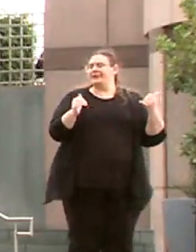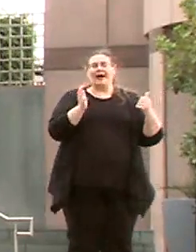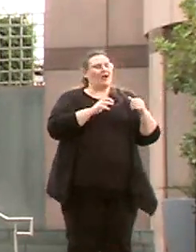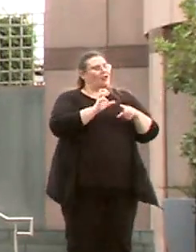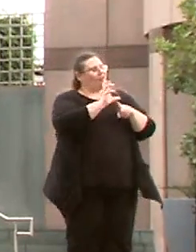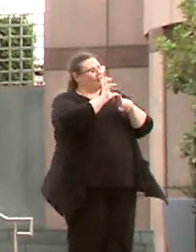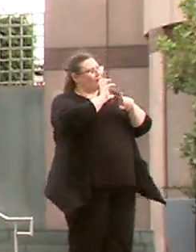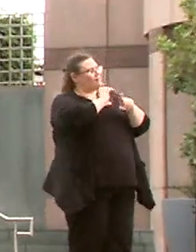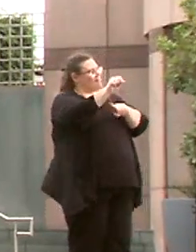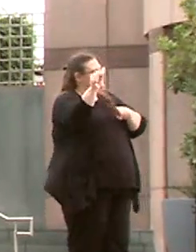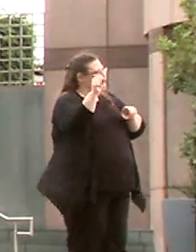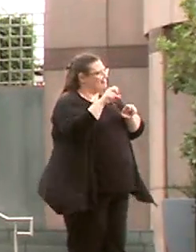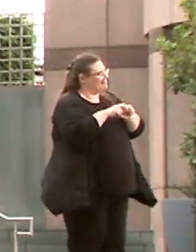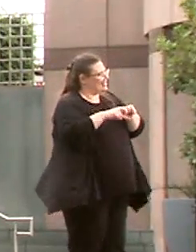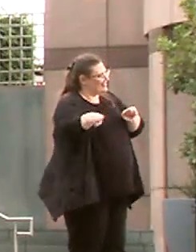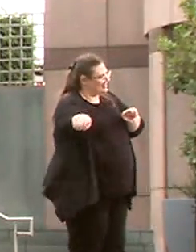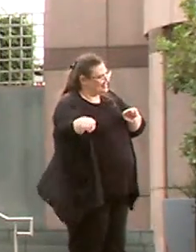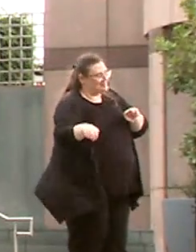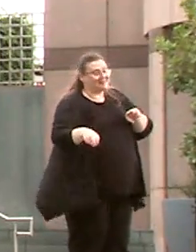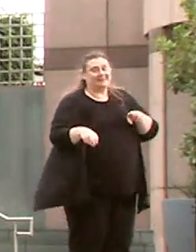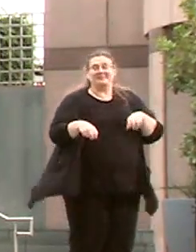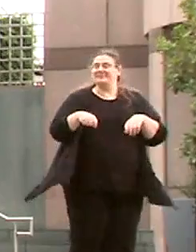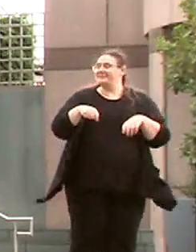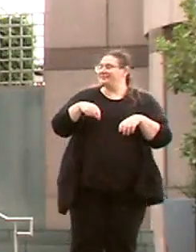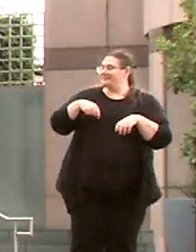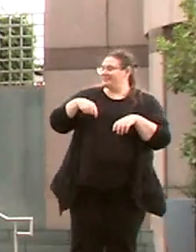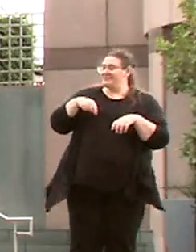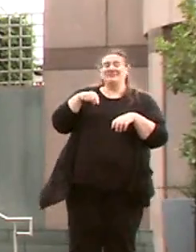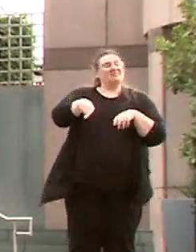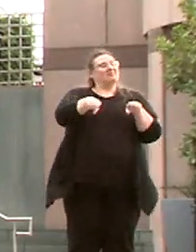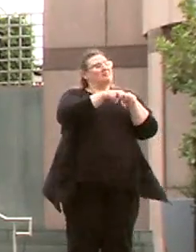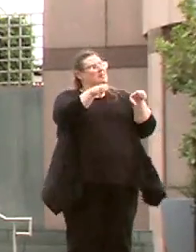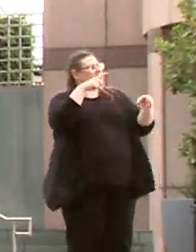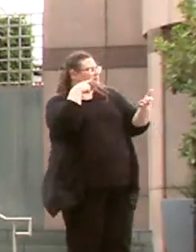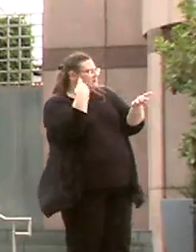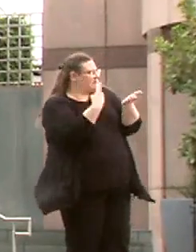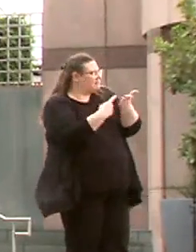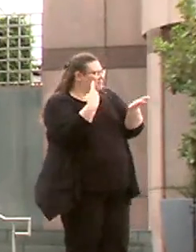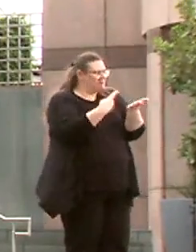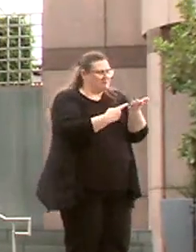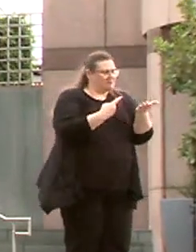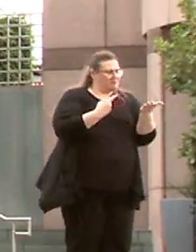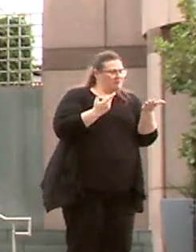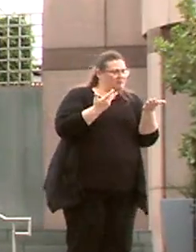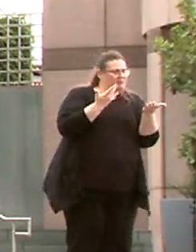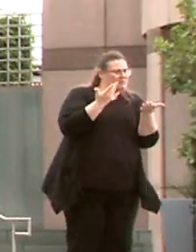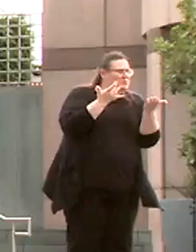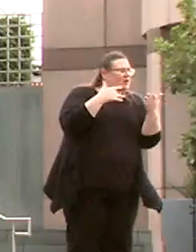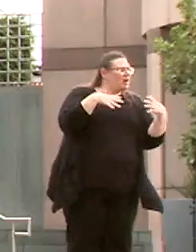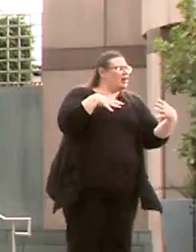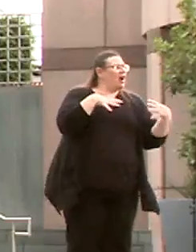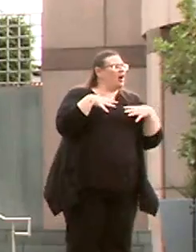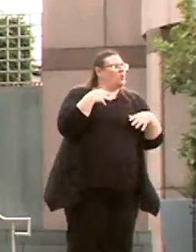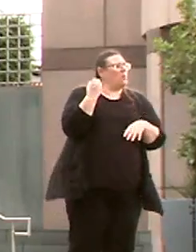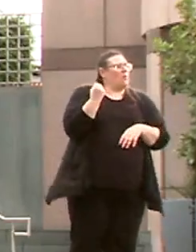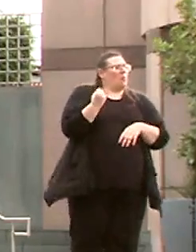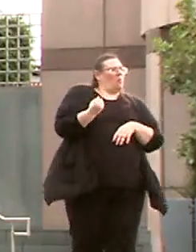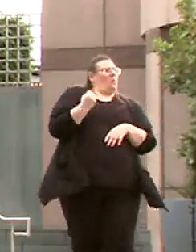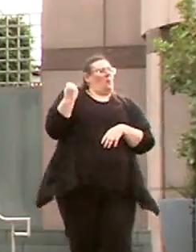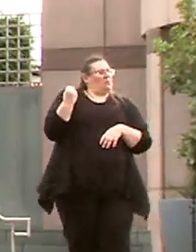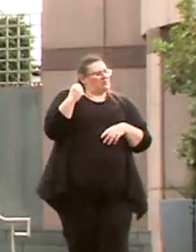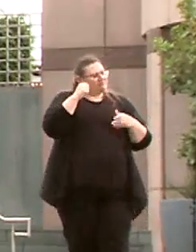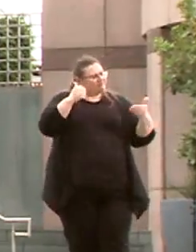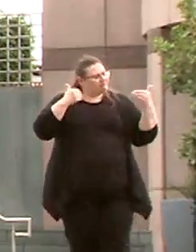awesome panelists. This panel will take a look at what may be holding Hollywood back from